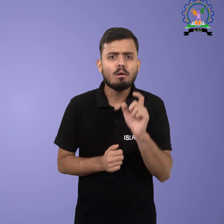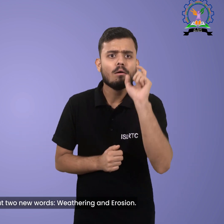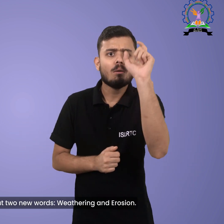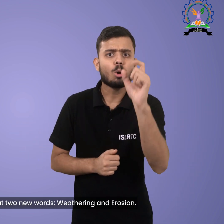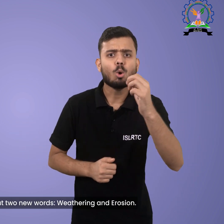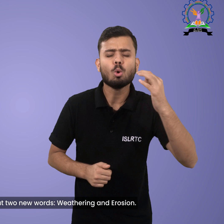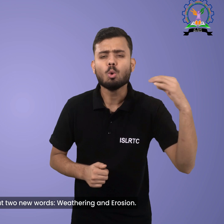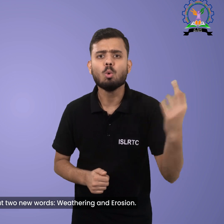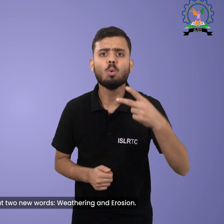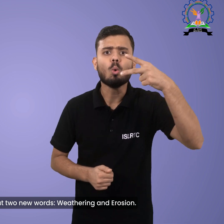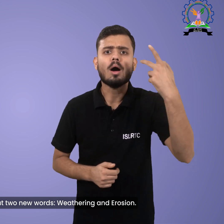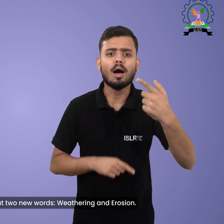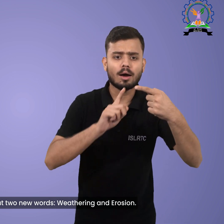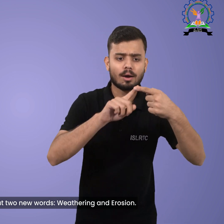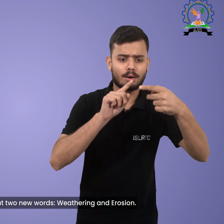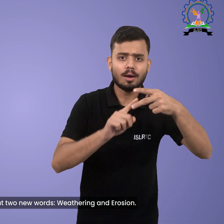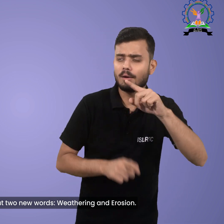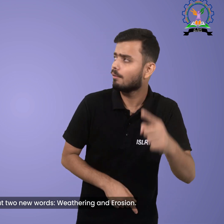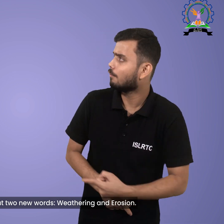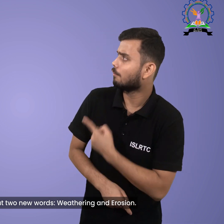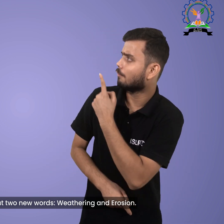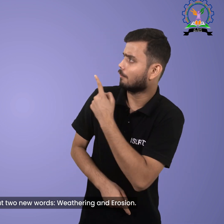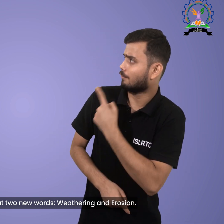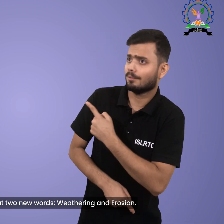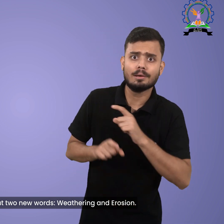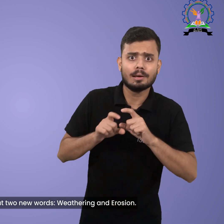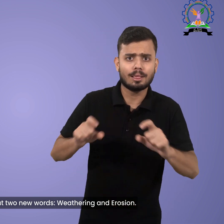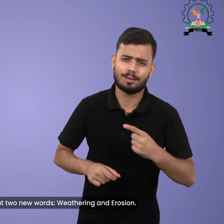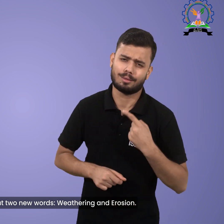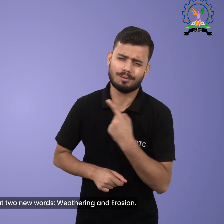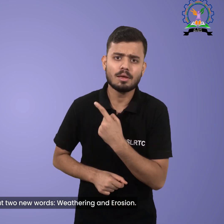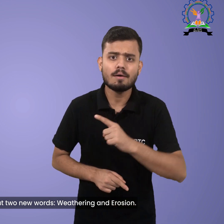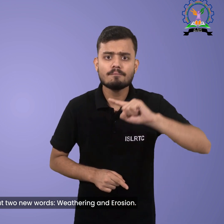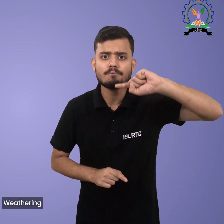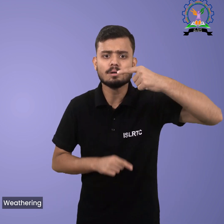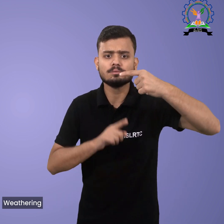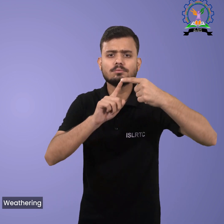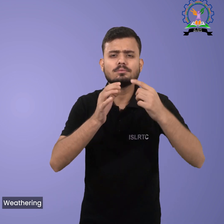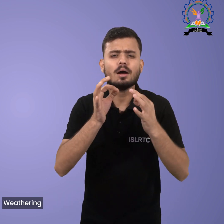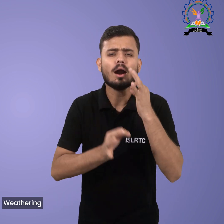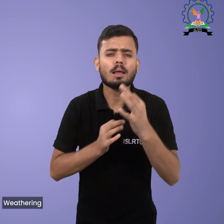Let us start by learning about two new words, weathering and erosion. Weathering.